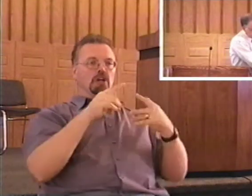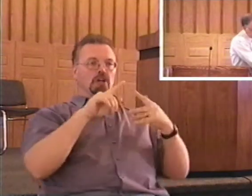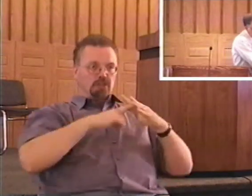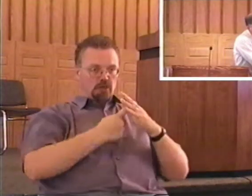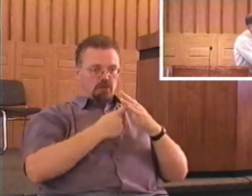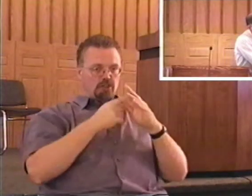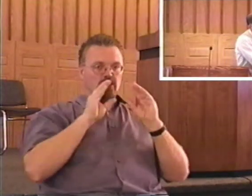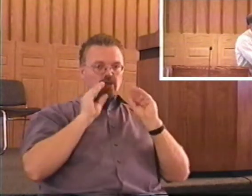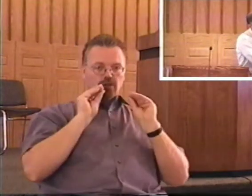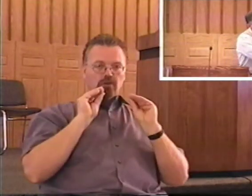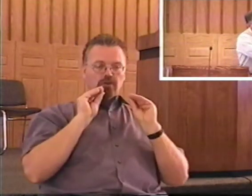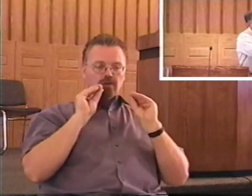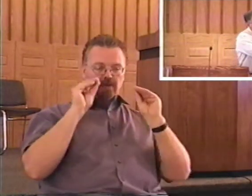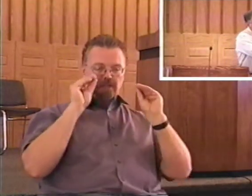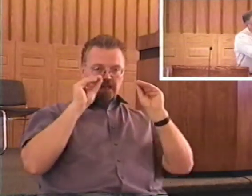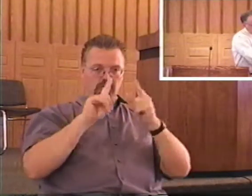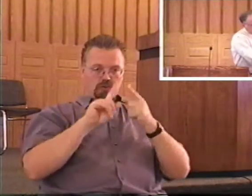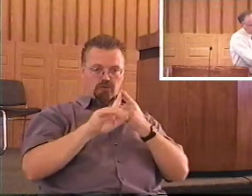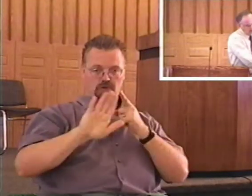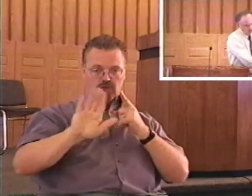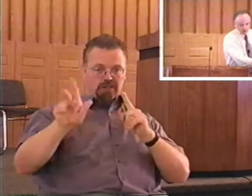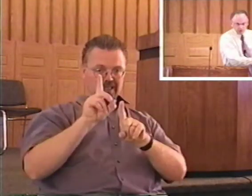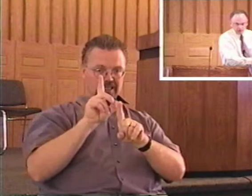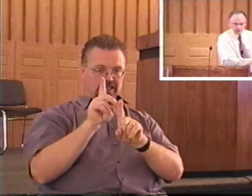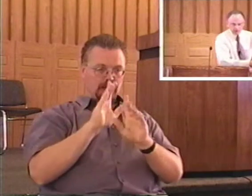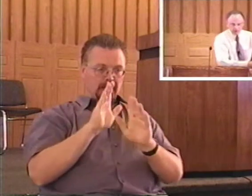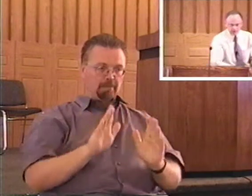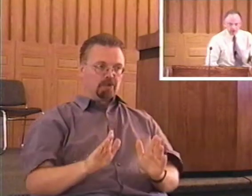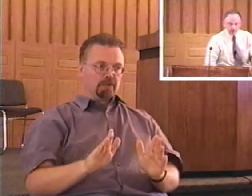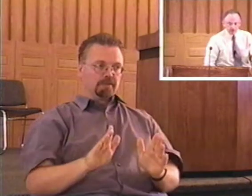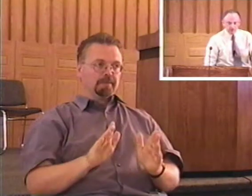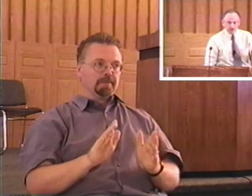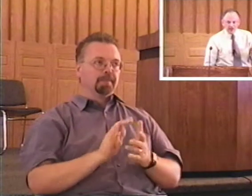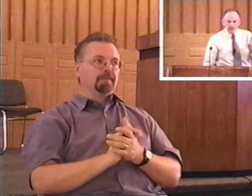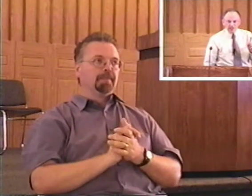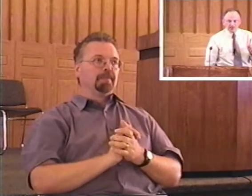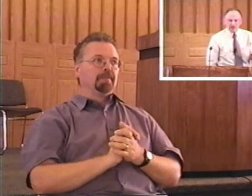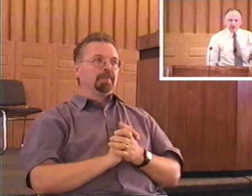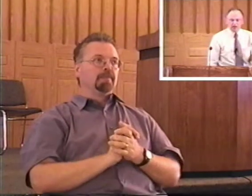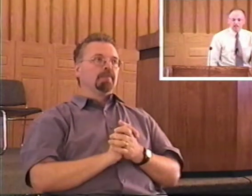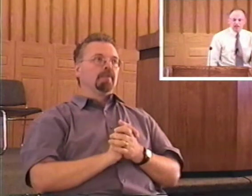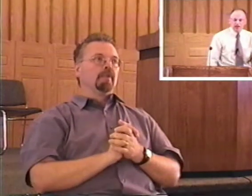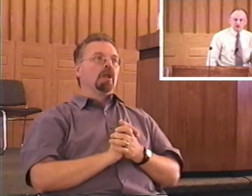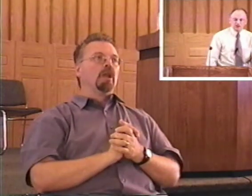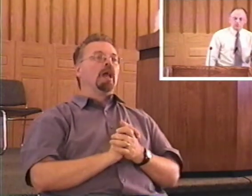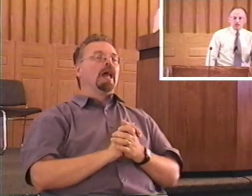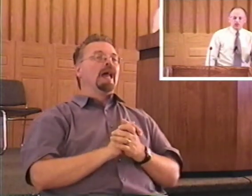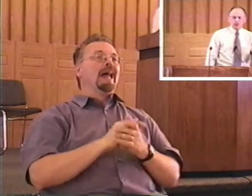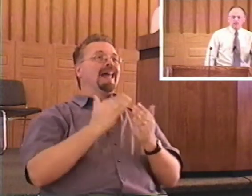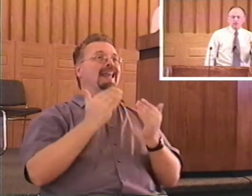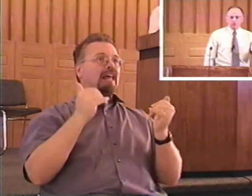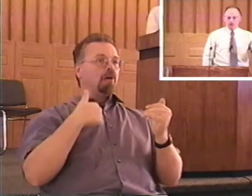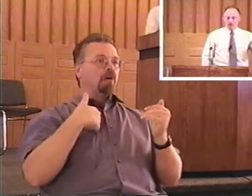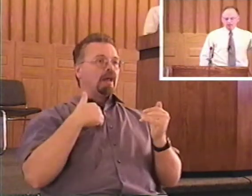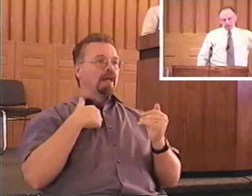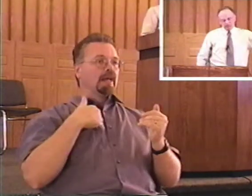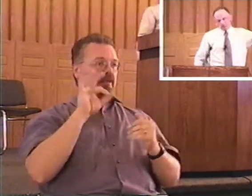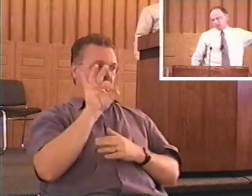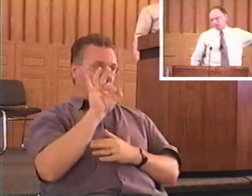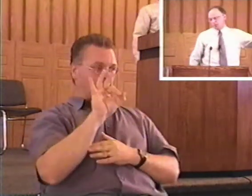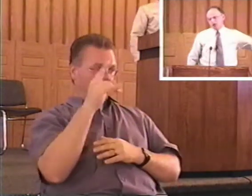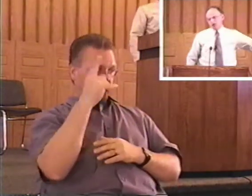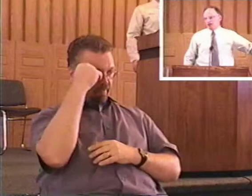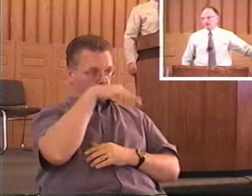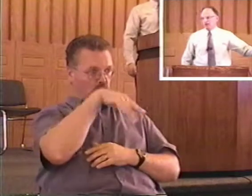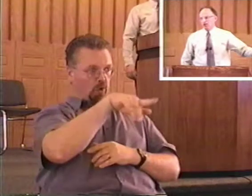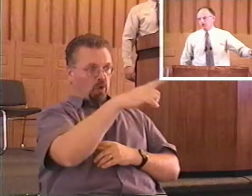probably more than just the 12, his followers themselves, and now he has a message for them.